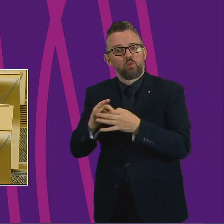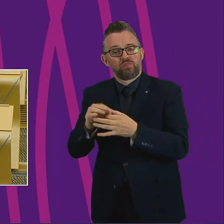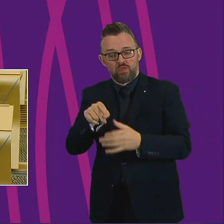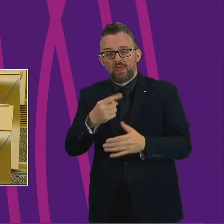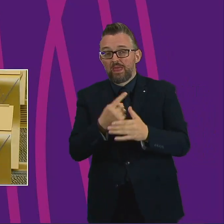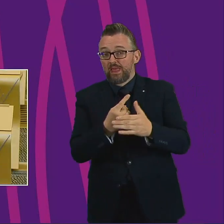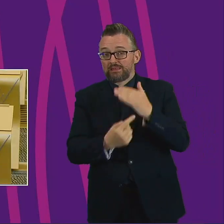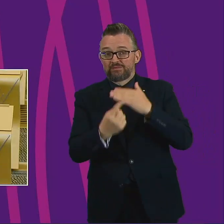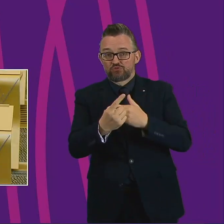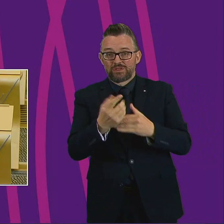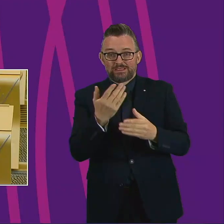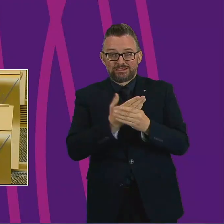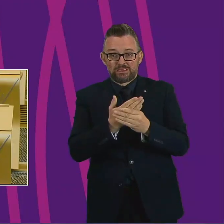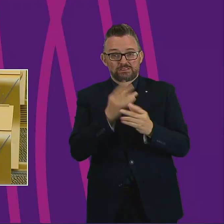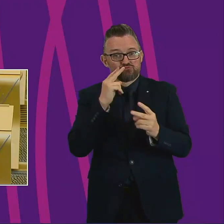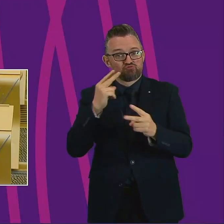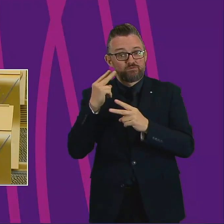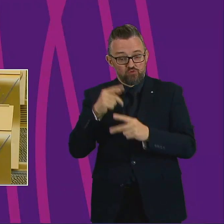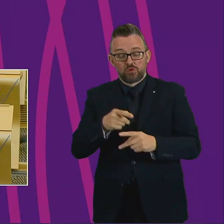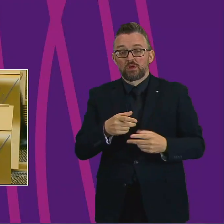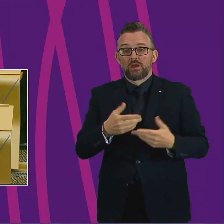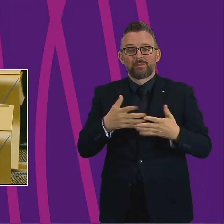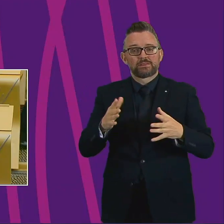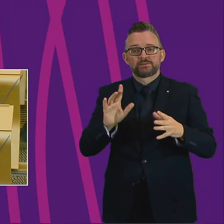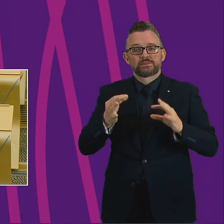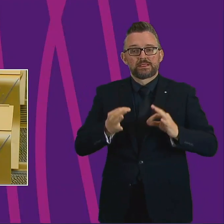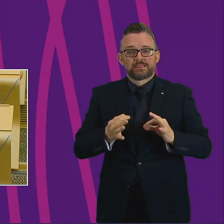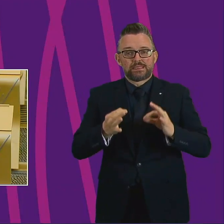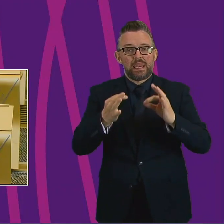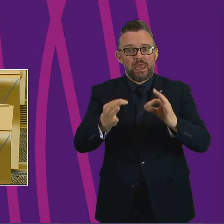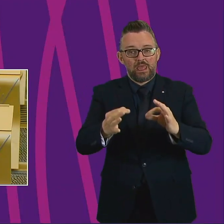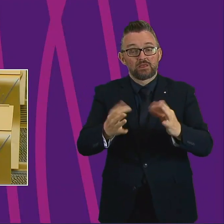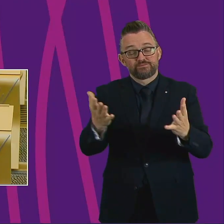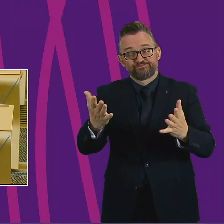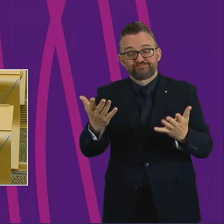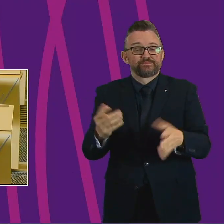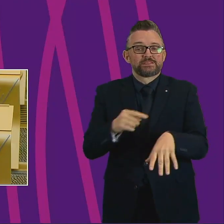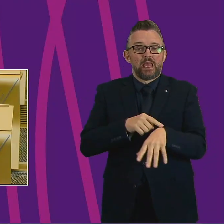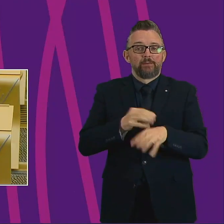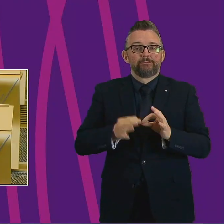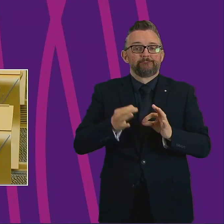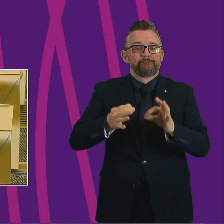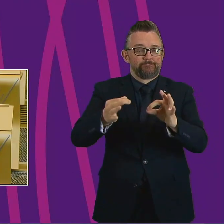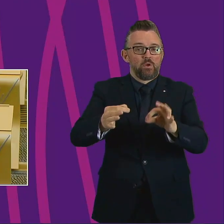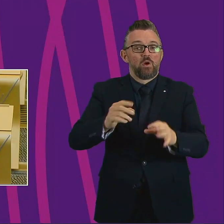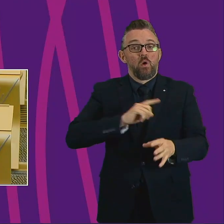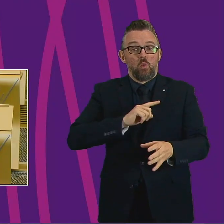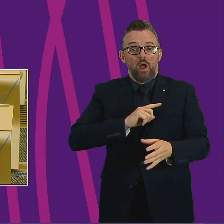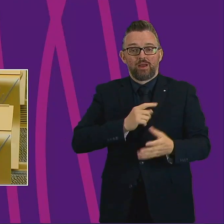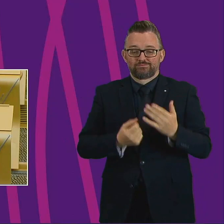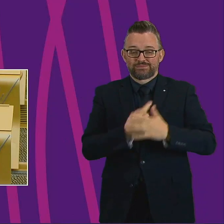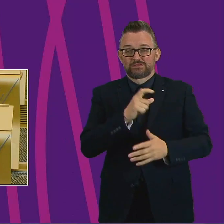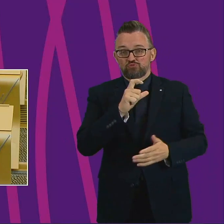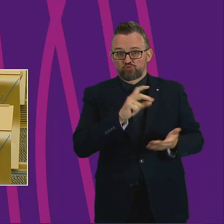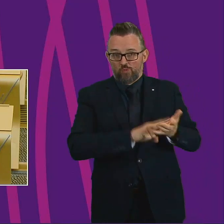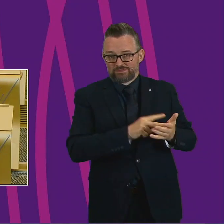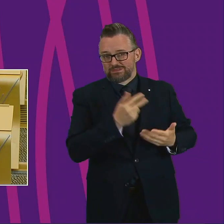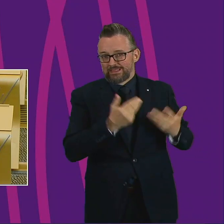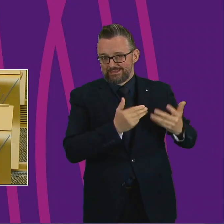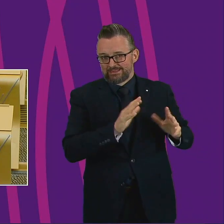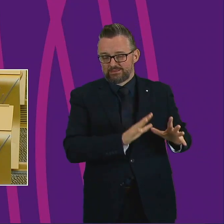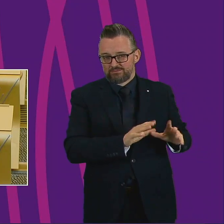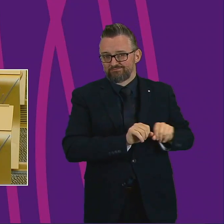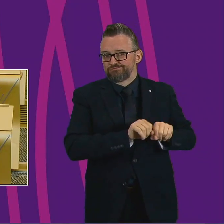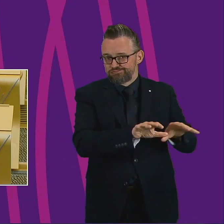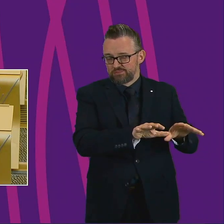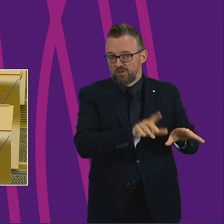independent case note review has been delayed. It is taking longer, as you might expect, because of COVID-19, and